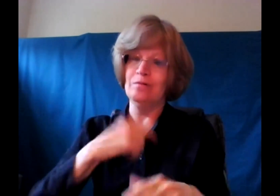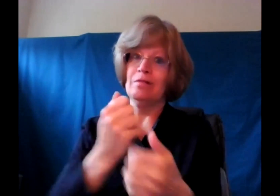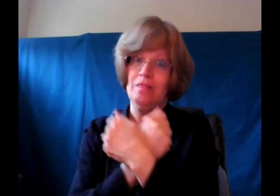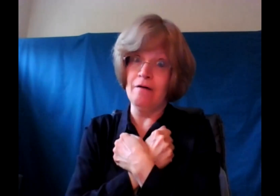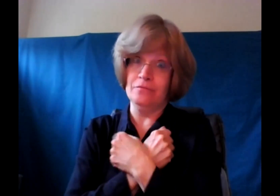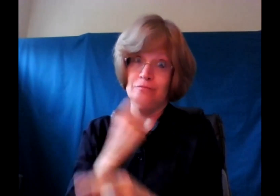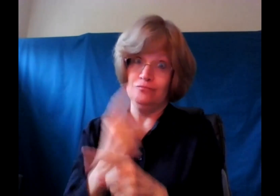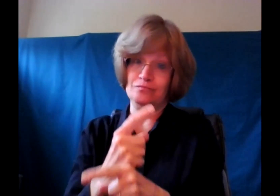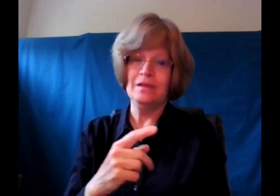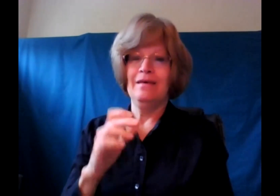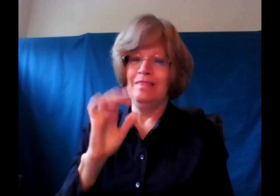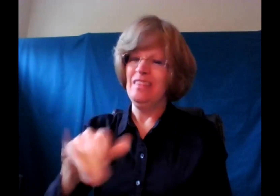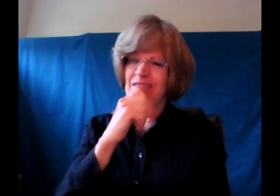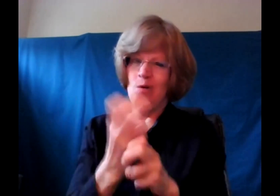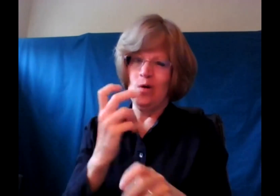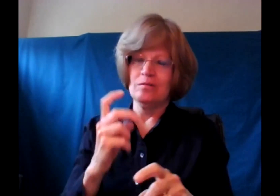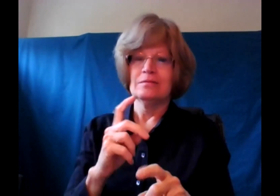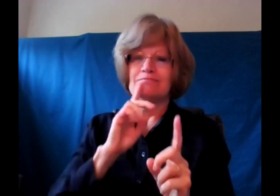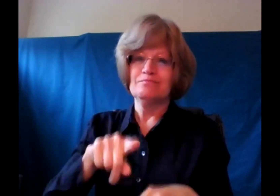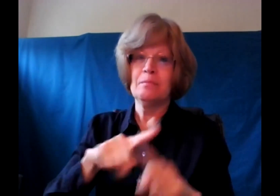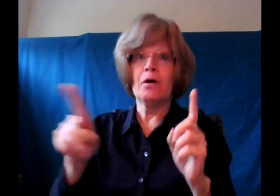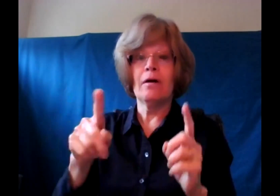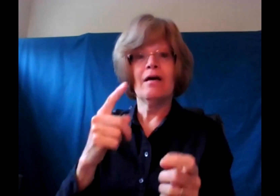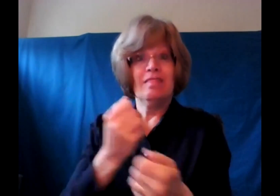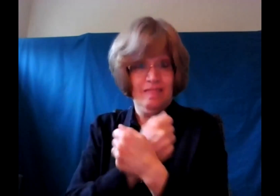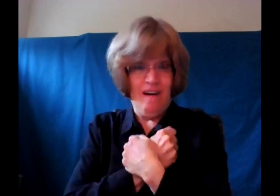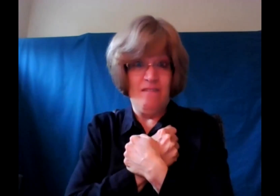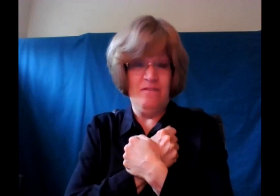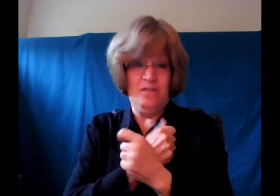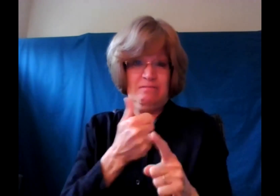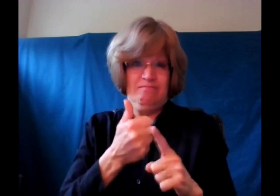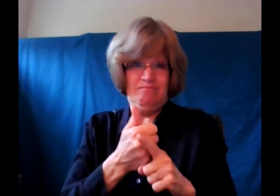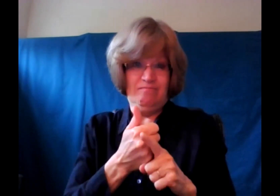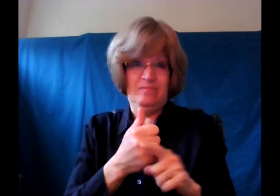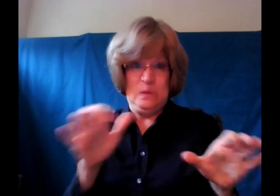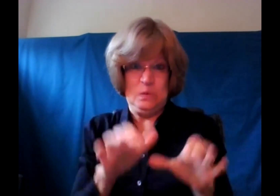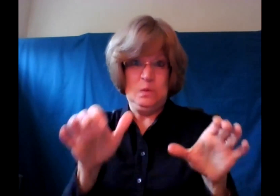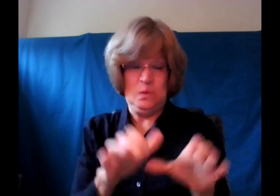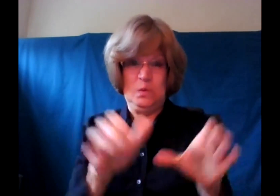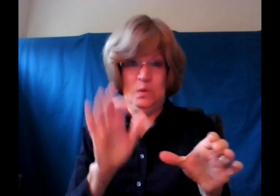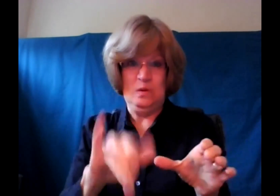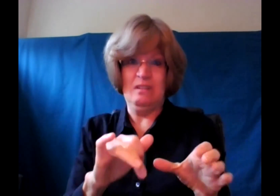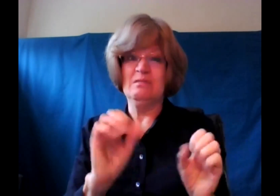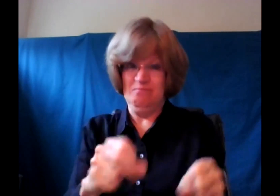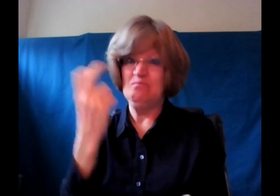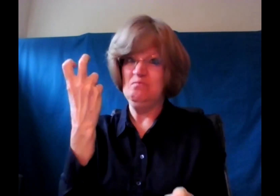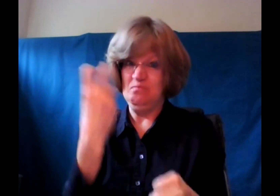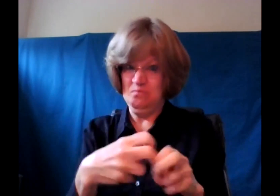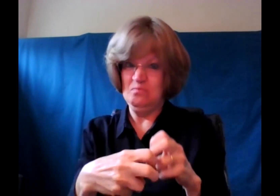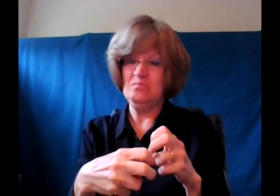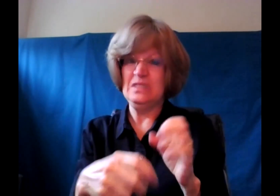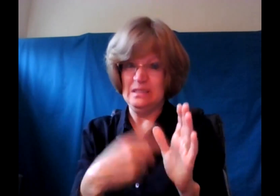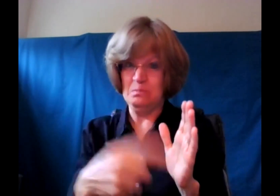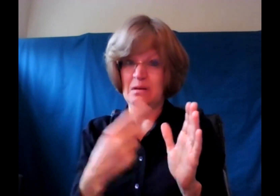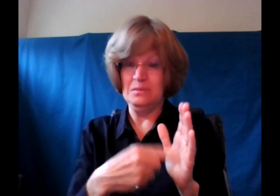love. So that's not a hard one. But sometimes the loving part, the actual doing of the love, that can be a little bit